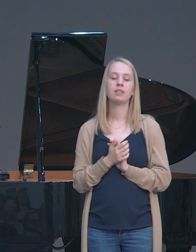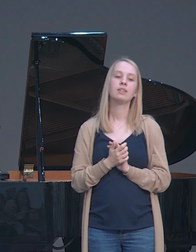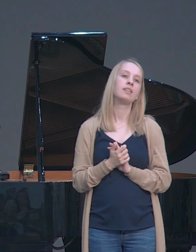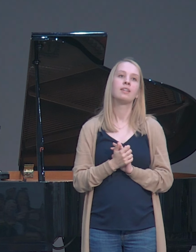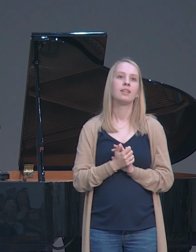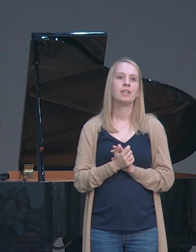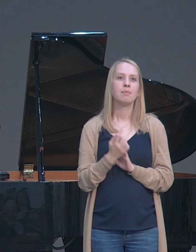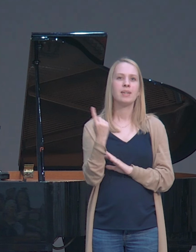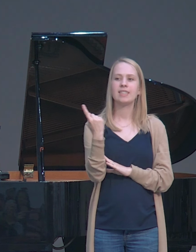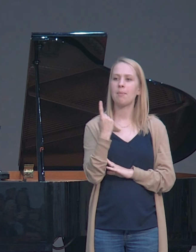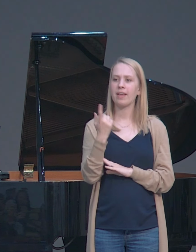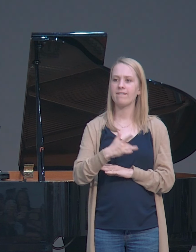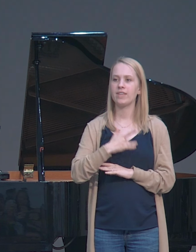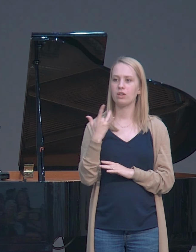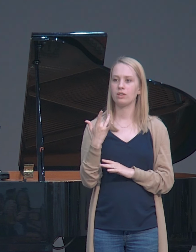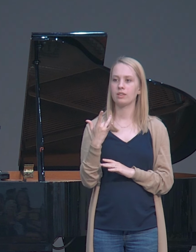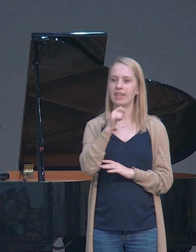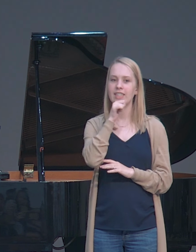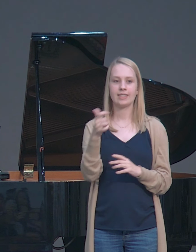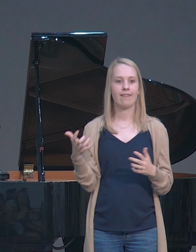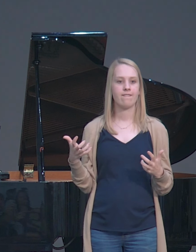something that kind of feels out of place.